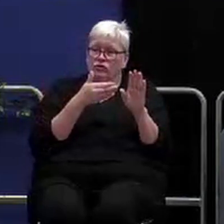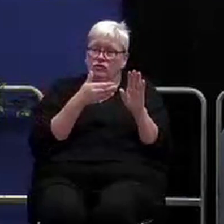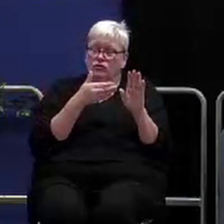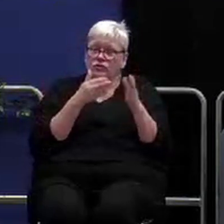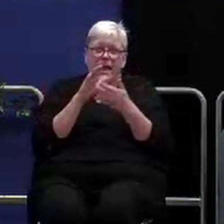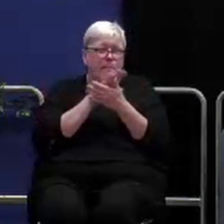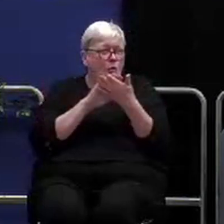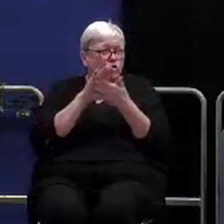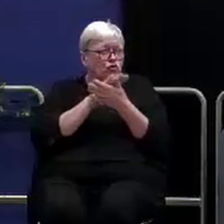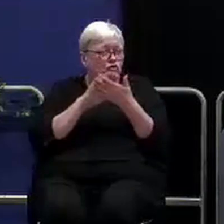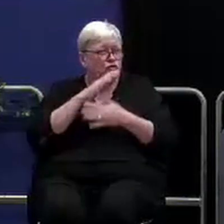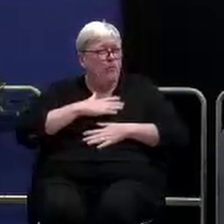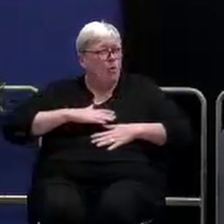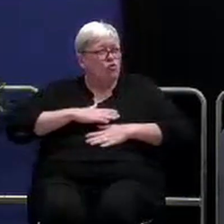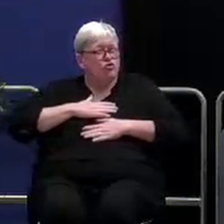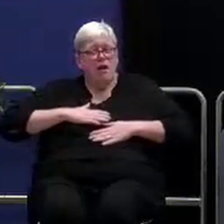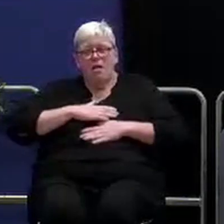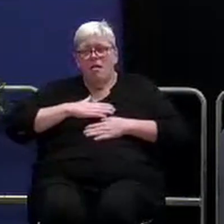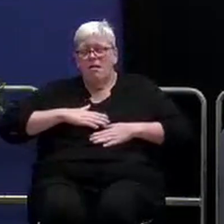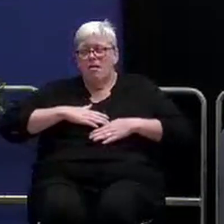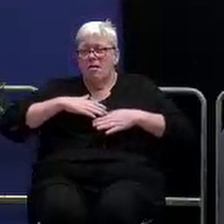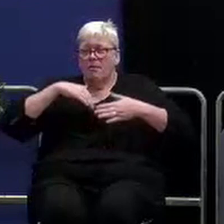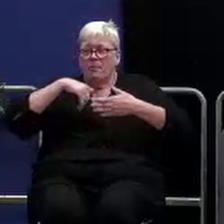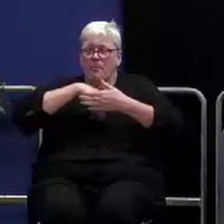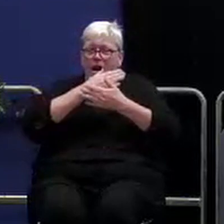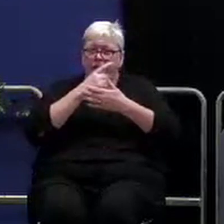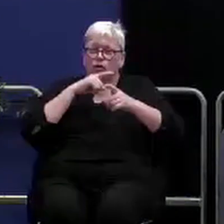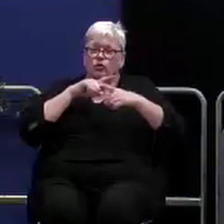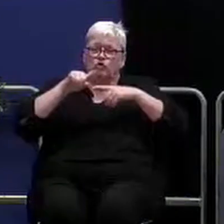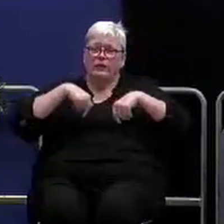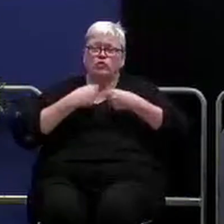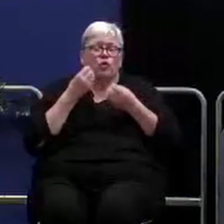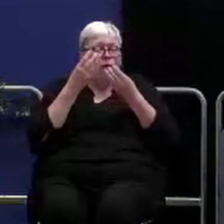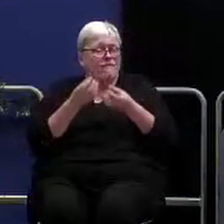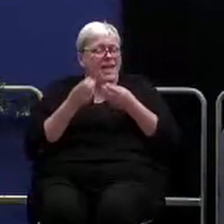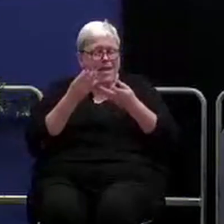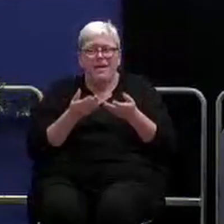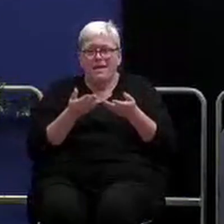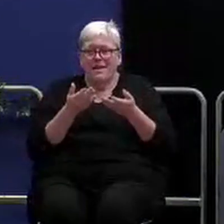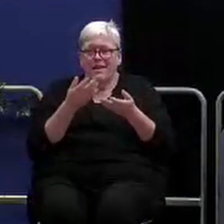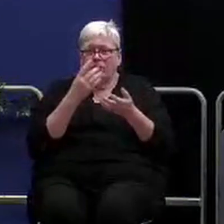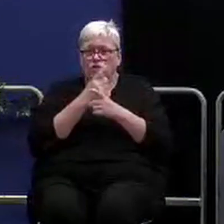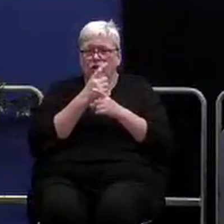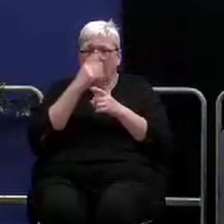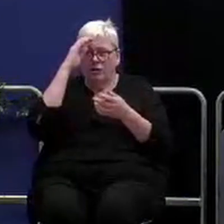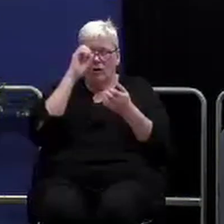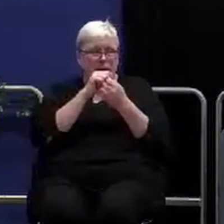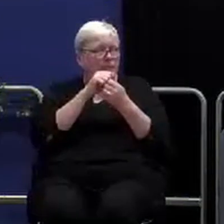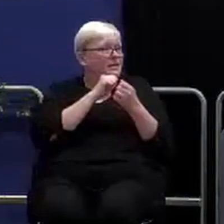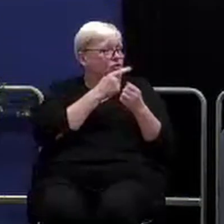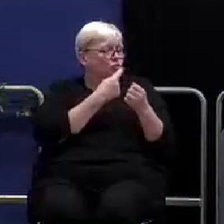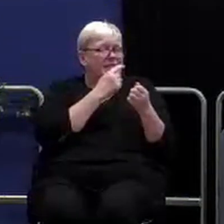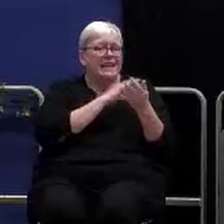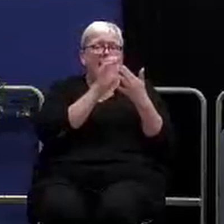emotional side of what you were trying to convey? So when you're talking about your memories of because you were saying, Helen, that you